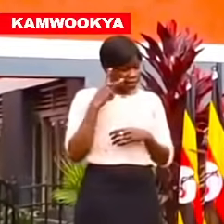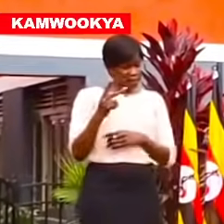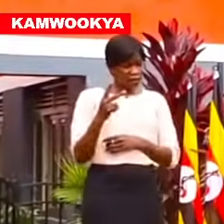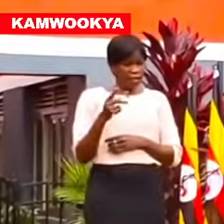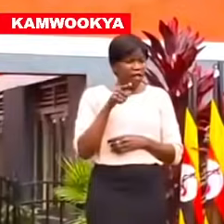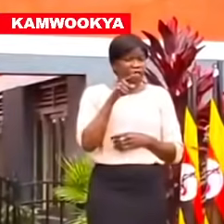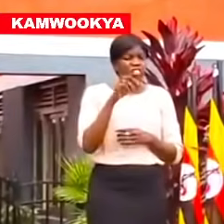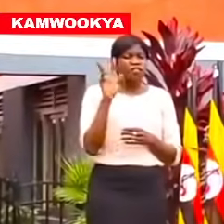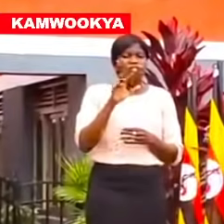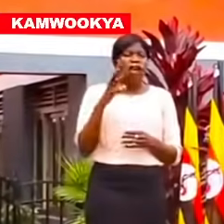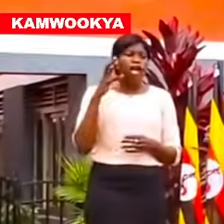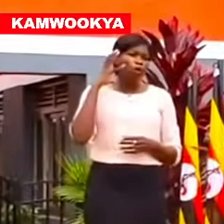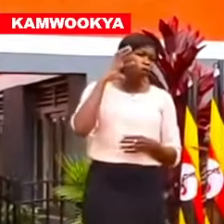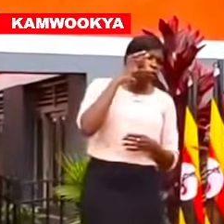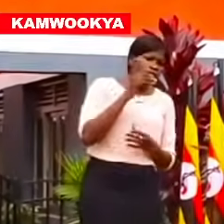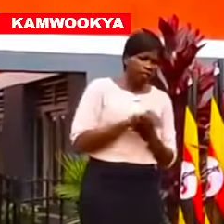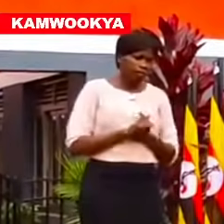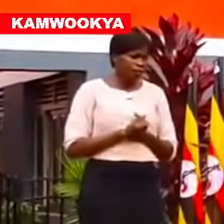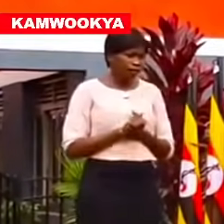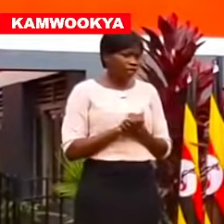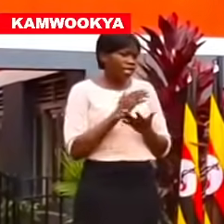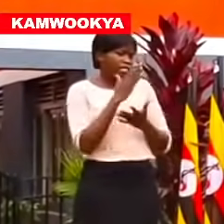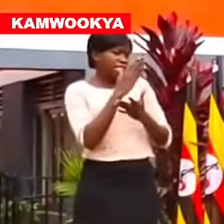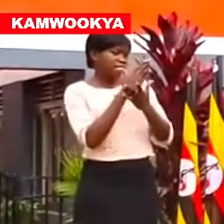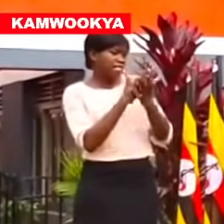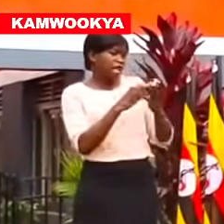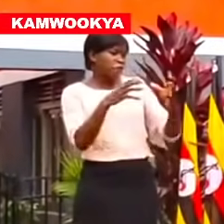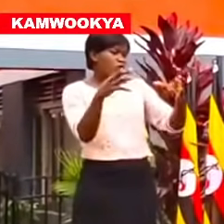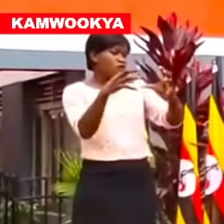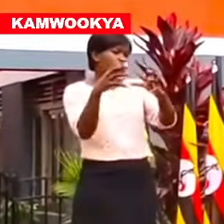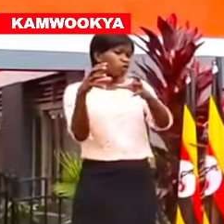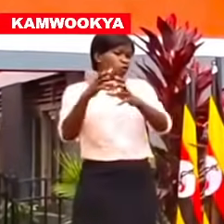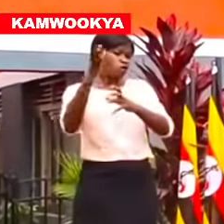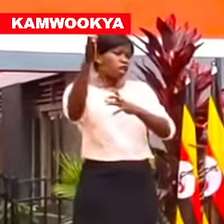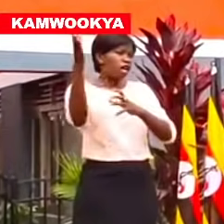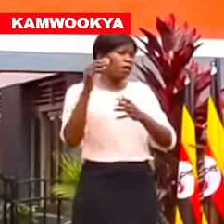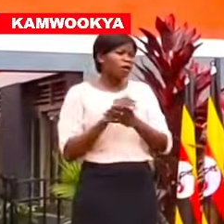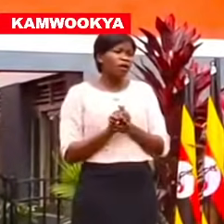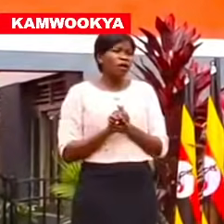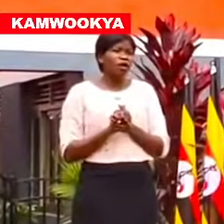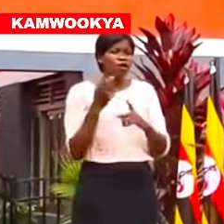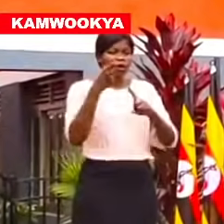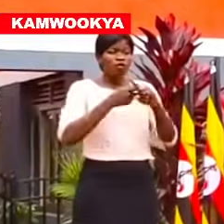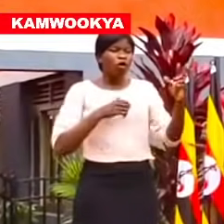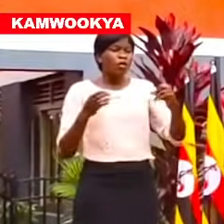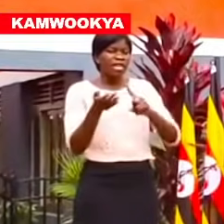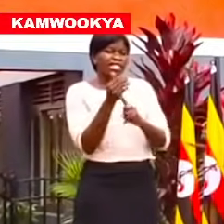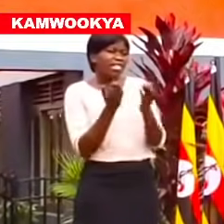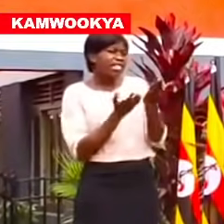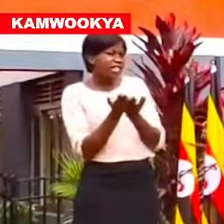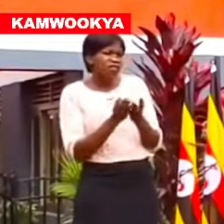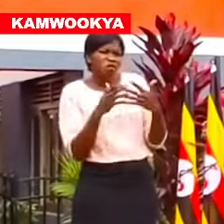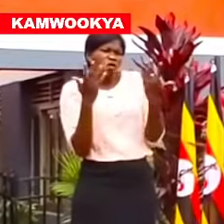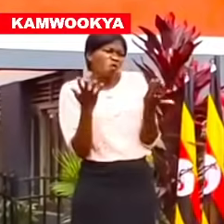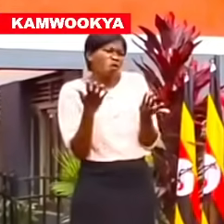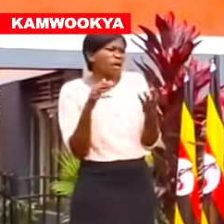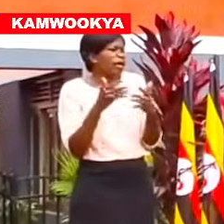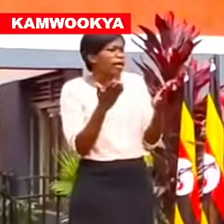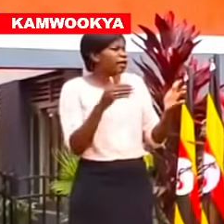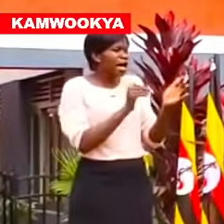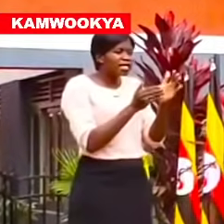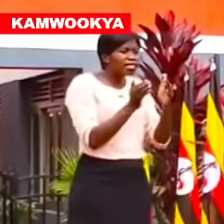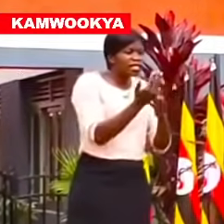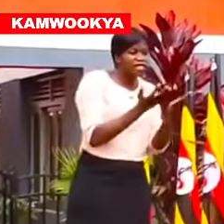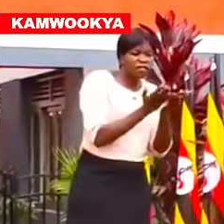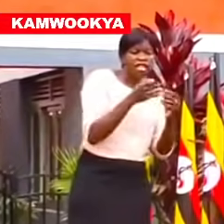push by certain entities to lock out people, either from services or whatever the case might be, if